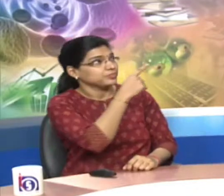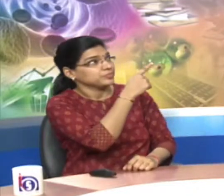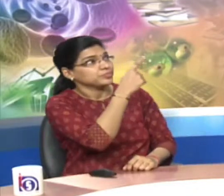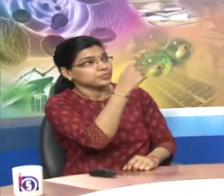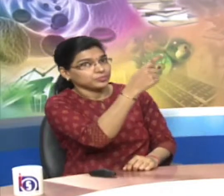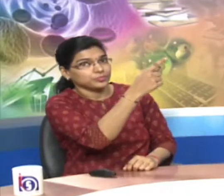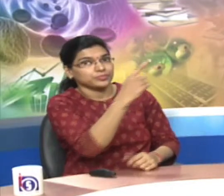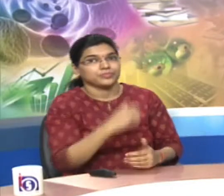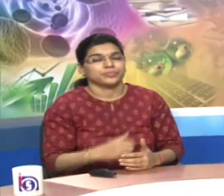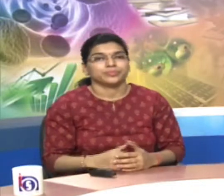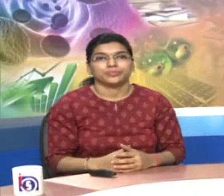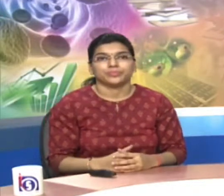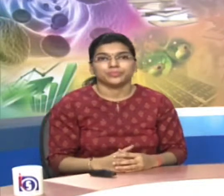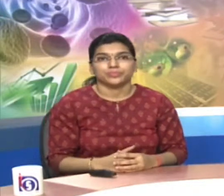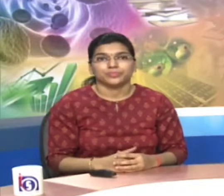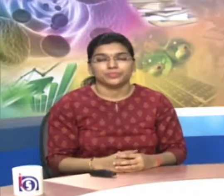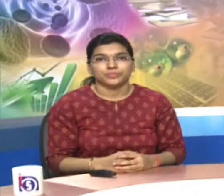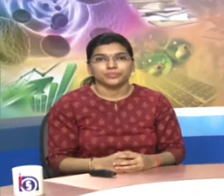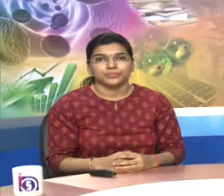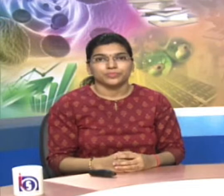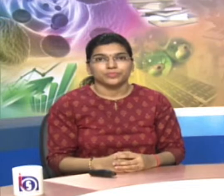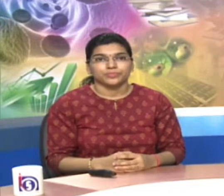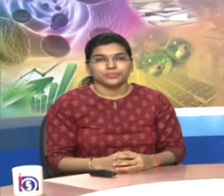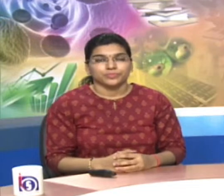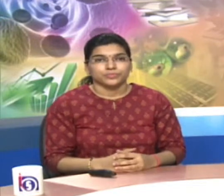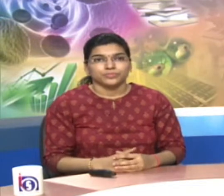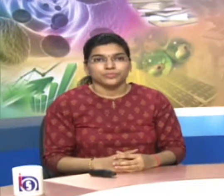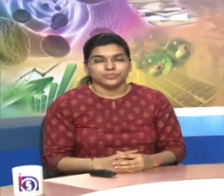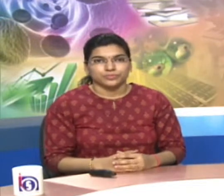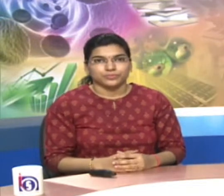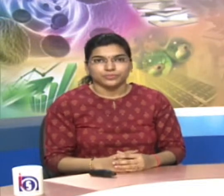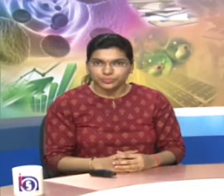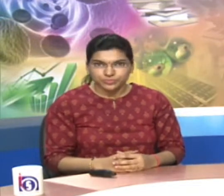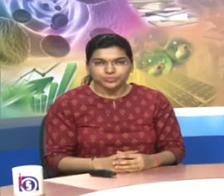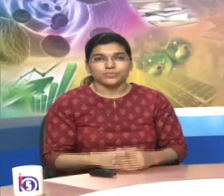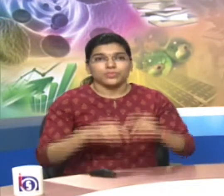You can see on the screen there are two tables.